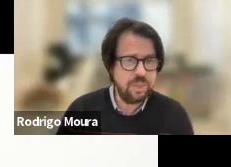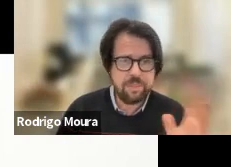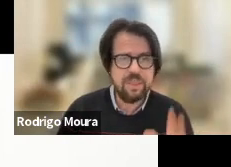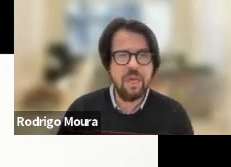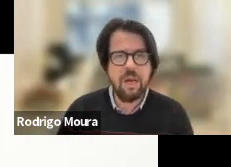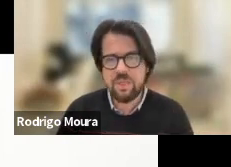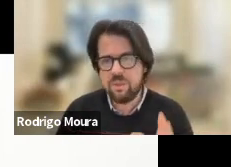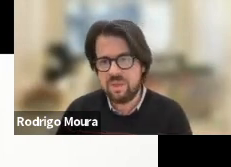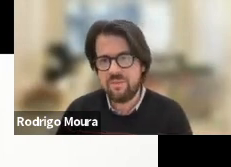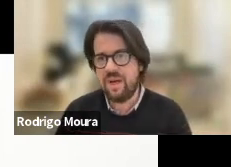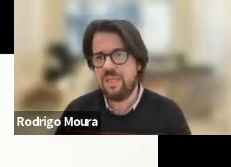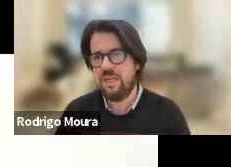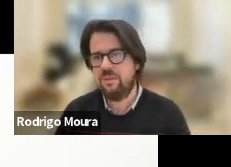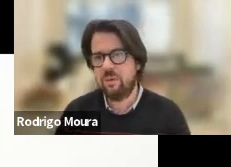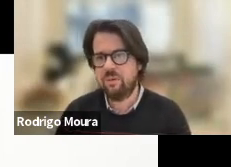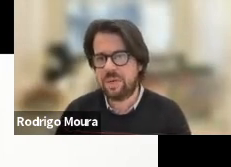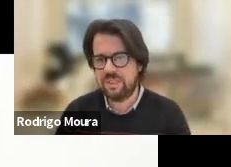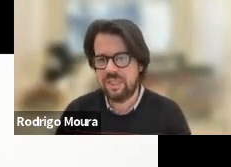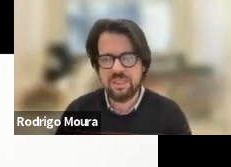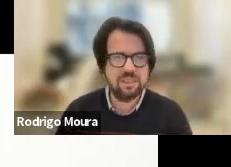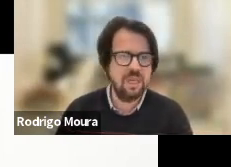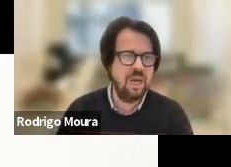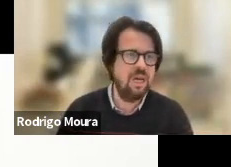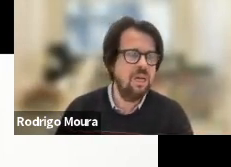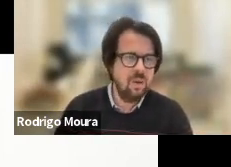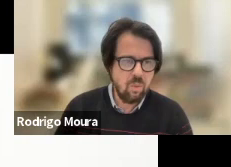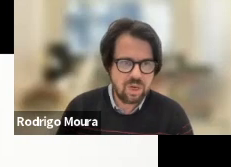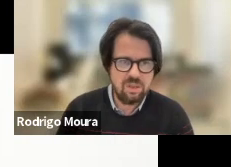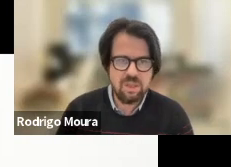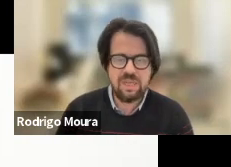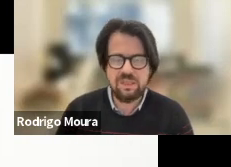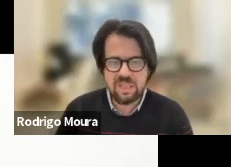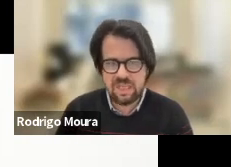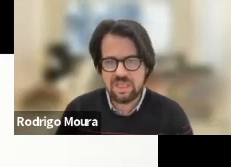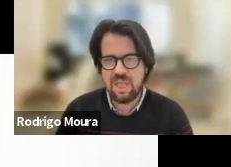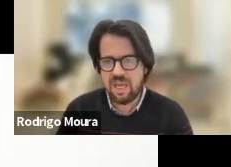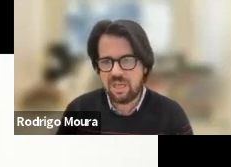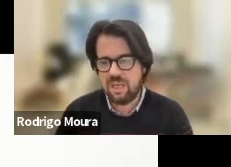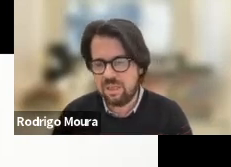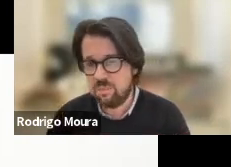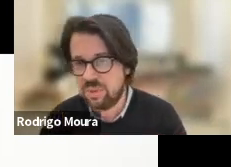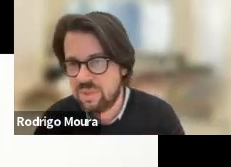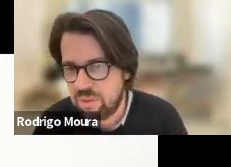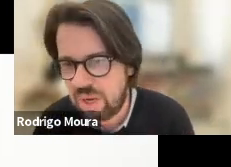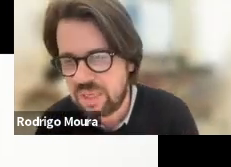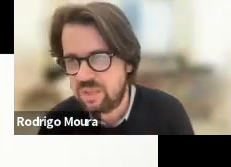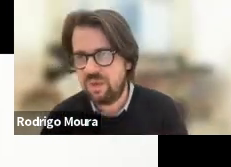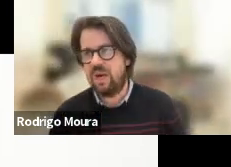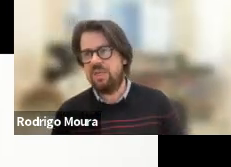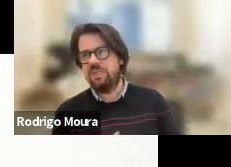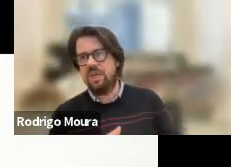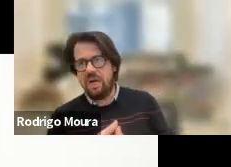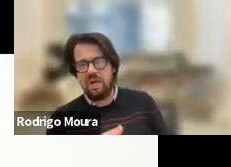Horace Pippin, Monsieur Stéphane, and Heitor dos Prazeres, work in the United States, in Haiti, and in Brazil as